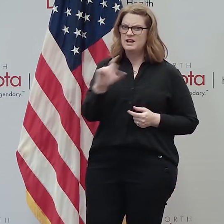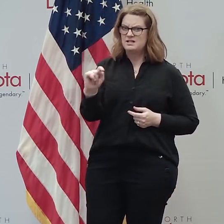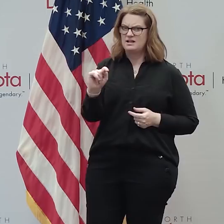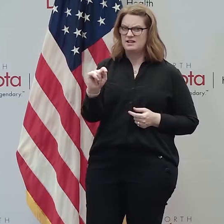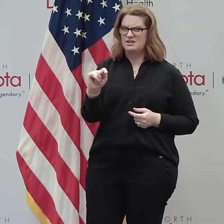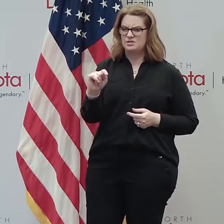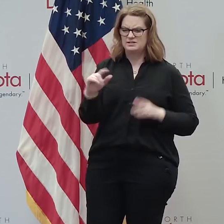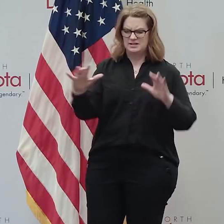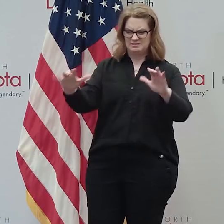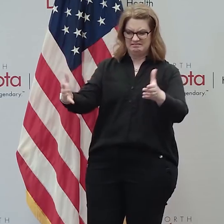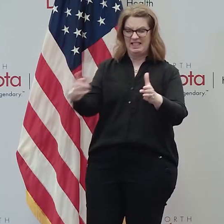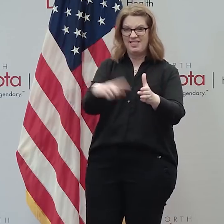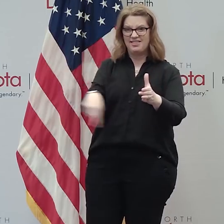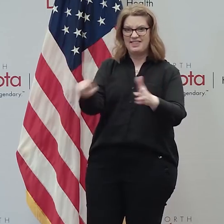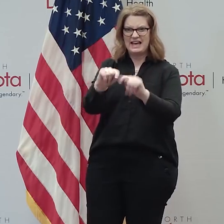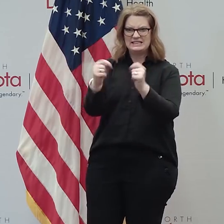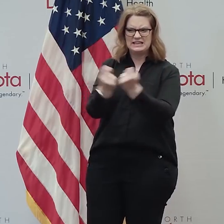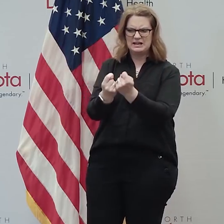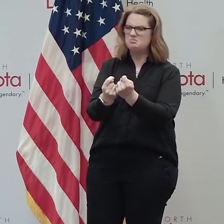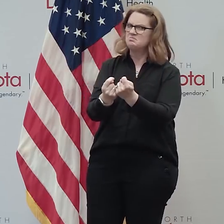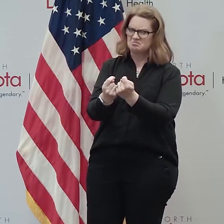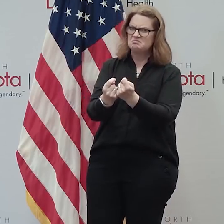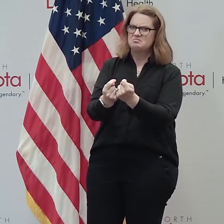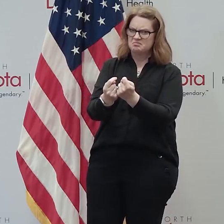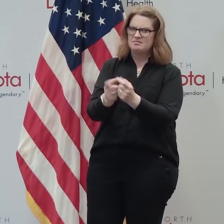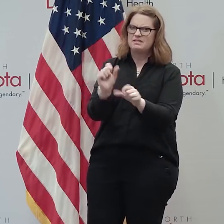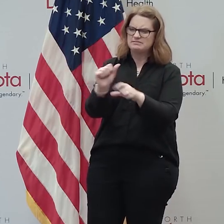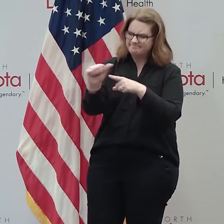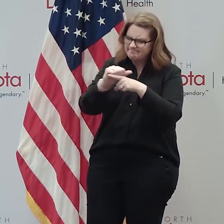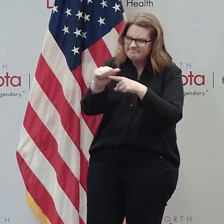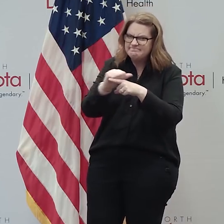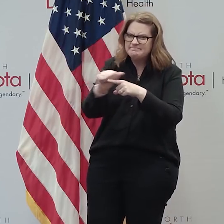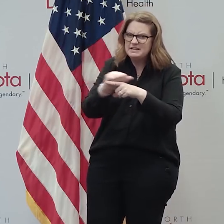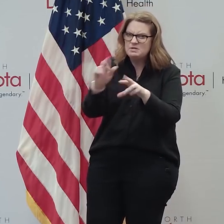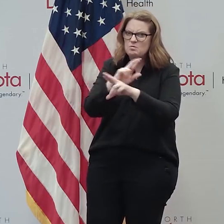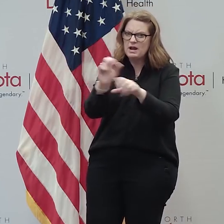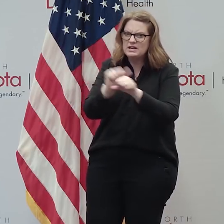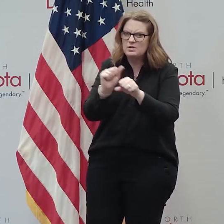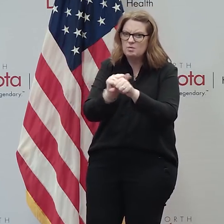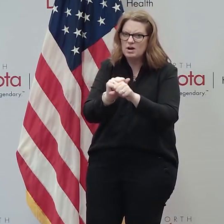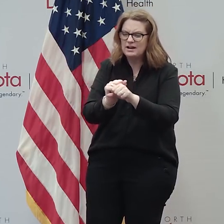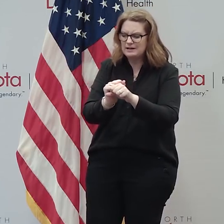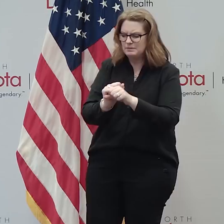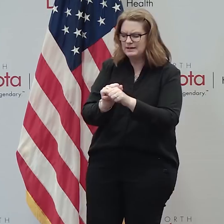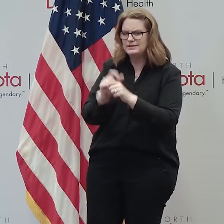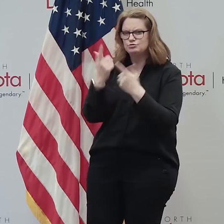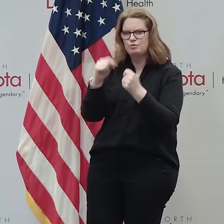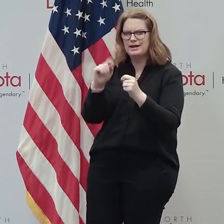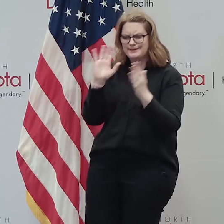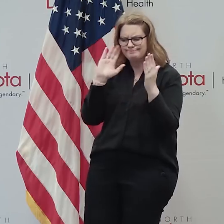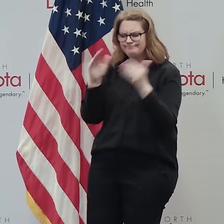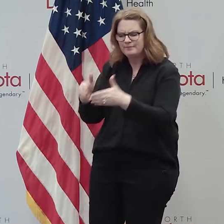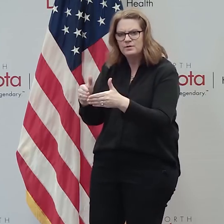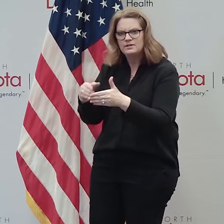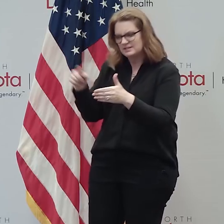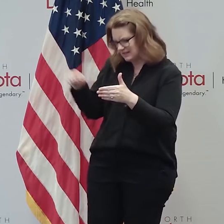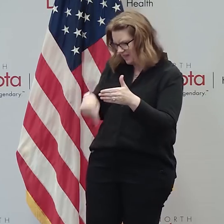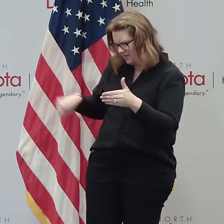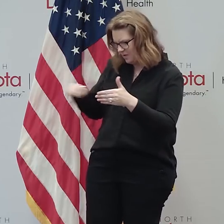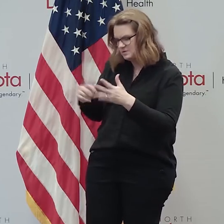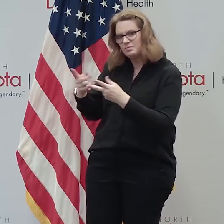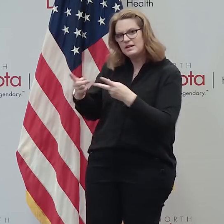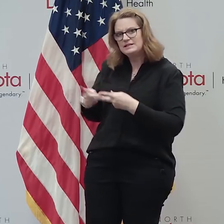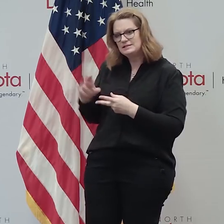we would have offered to do the contact tracing of any positives that may come from that work in those facilities in Clay